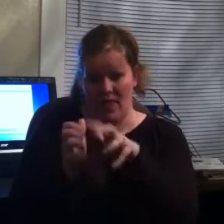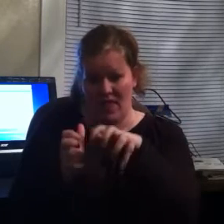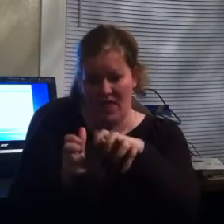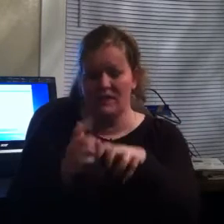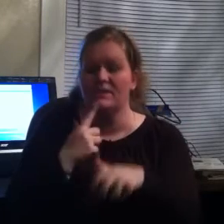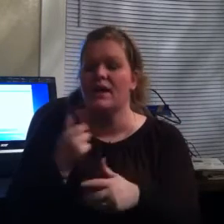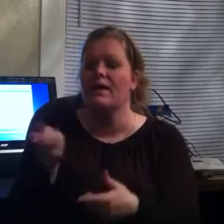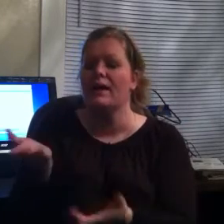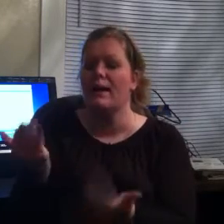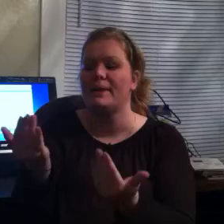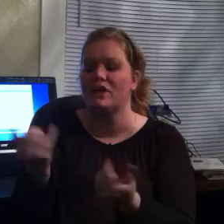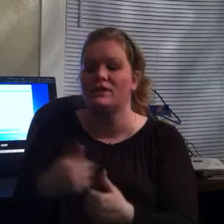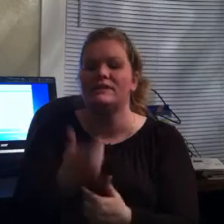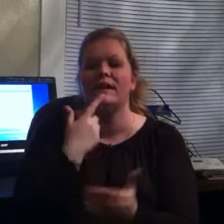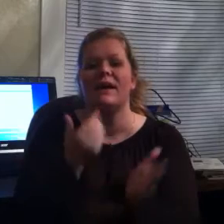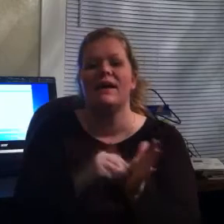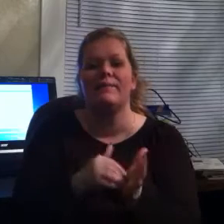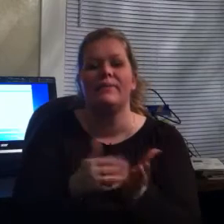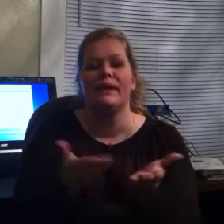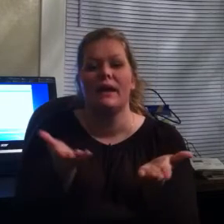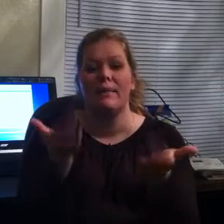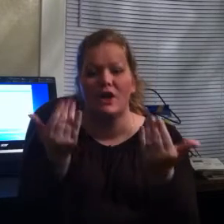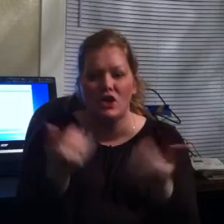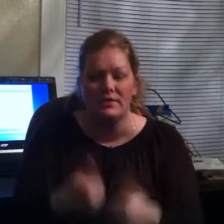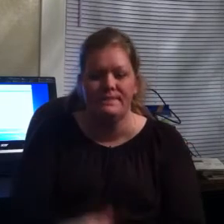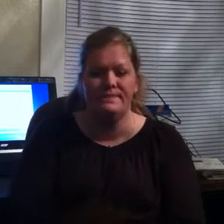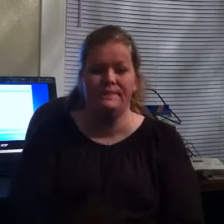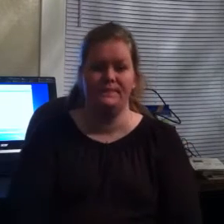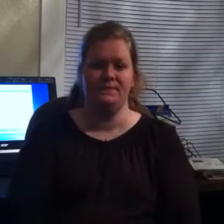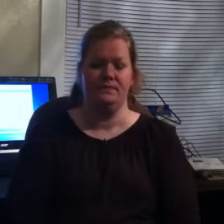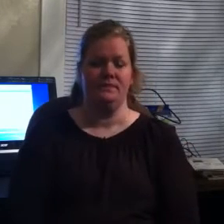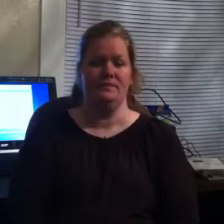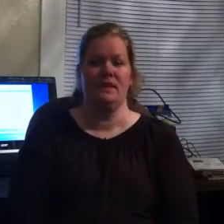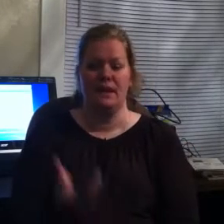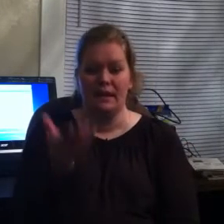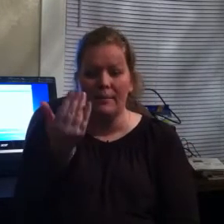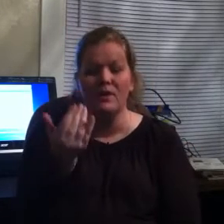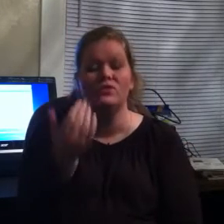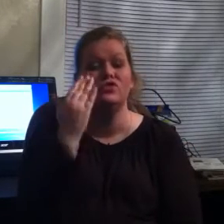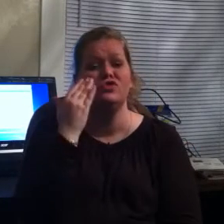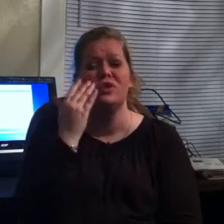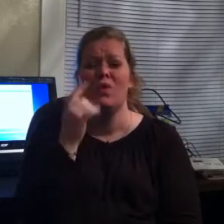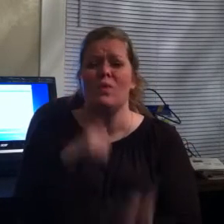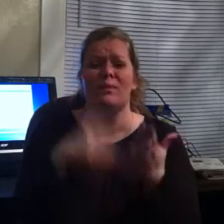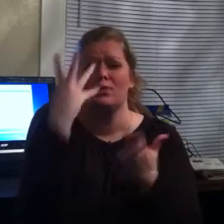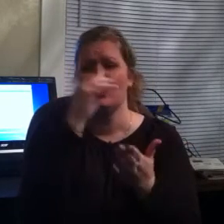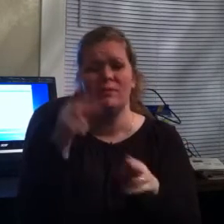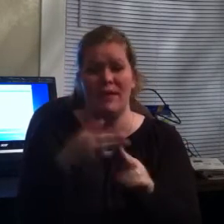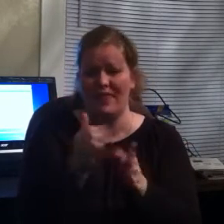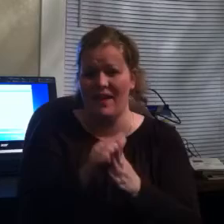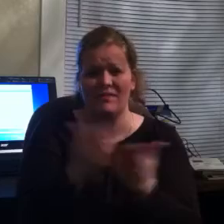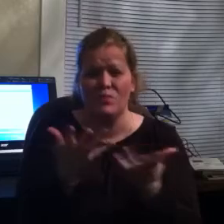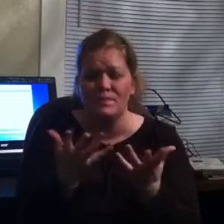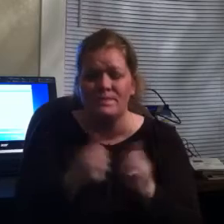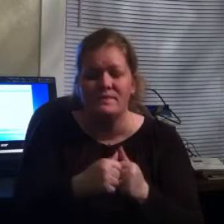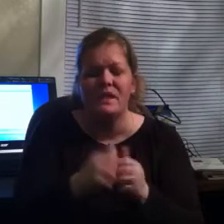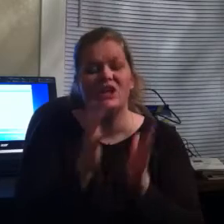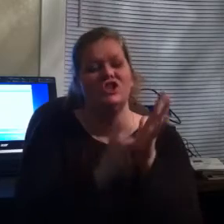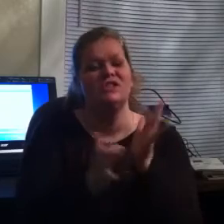here. Say it again. Come here. Come here. You know what's beautiful about that? Jesus will always bypass the